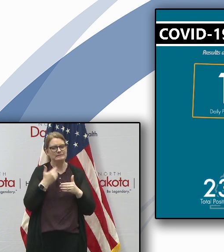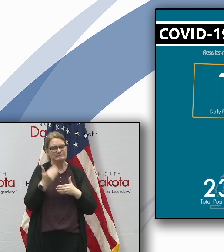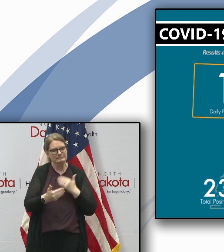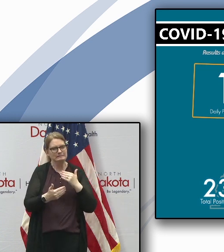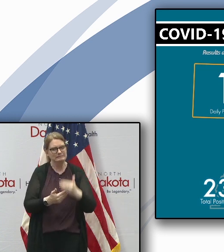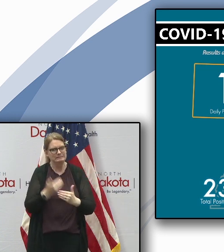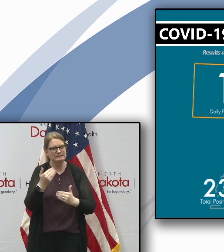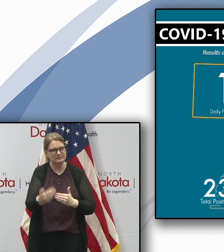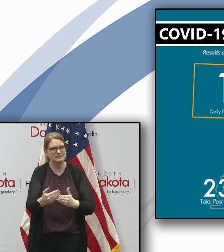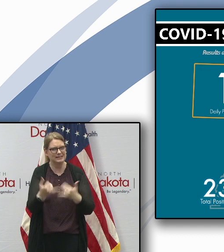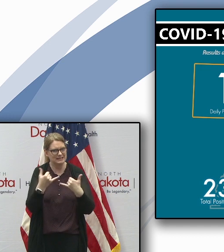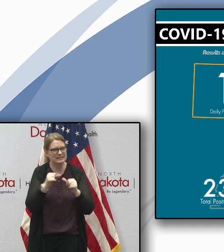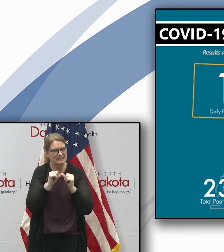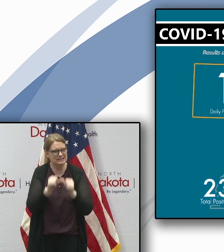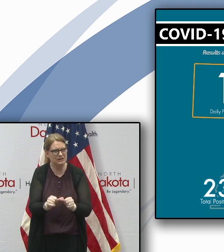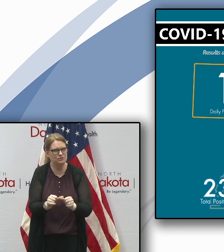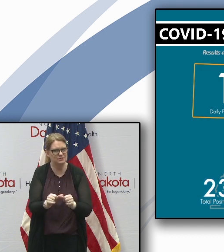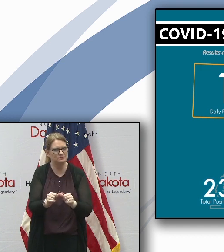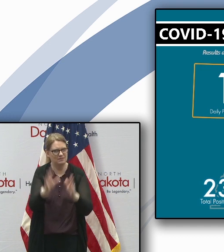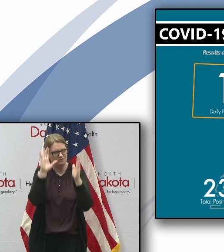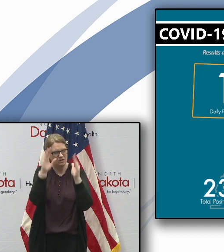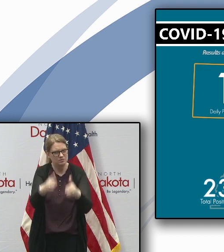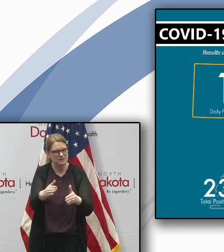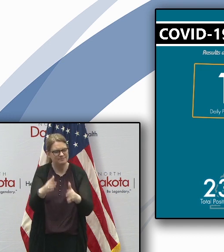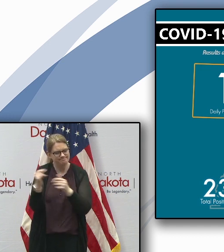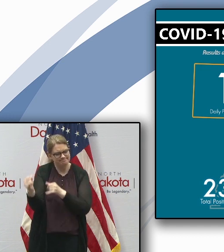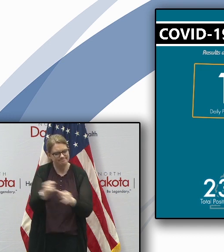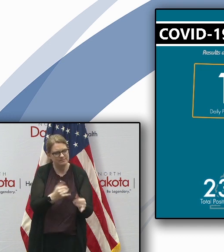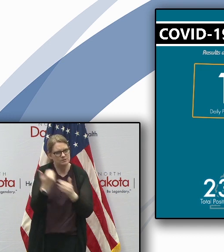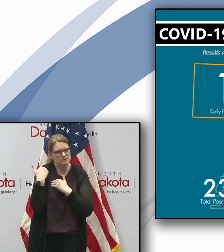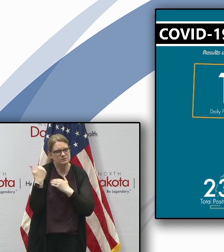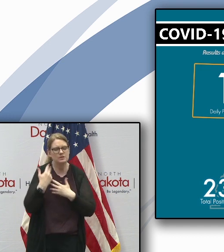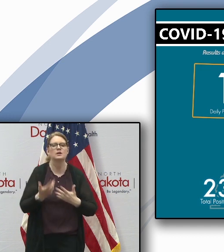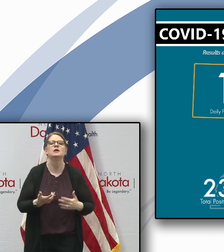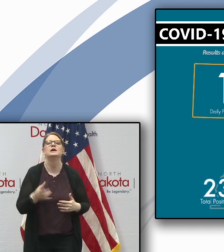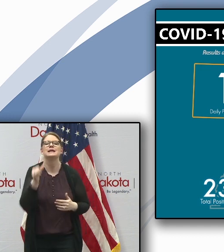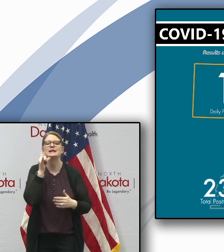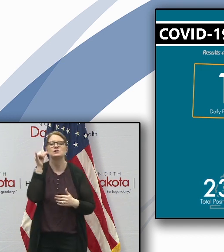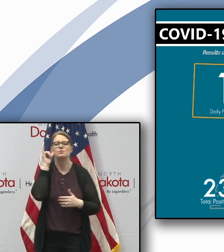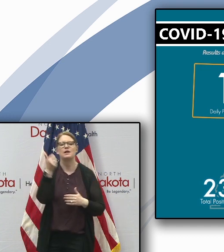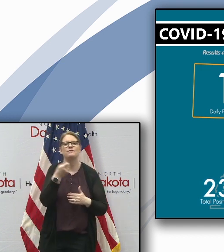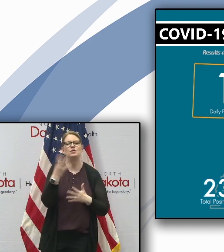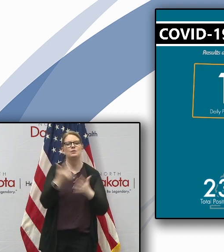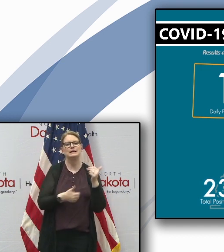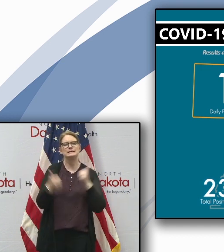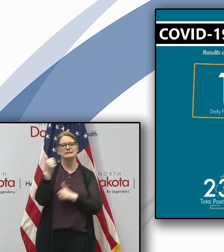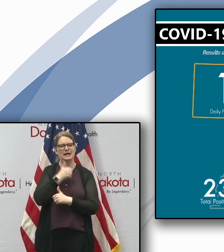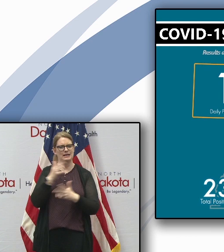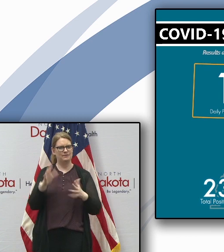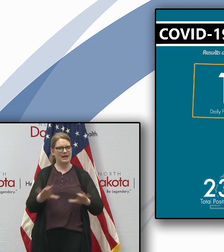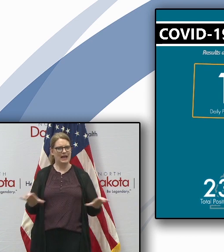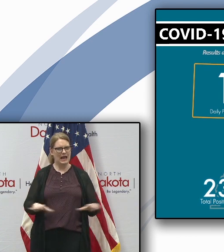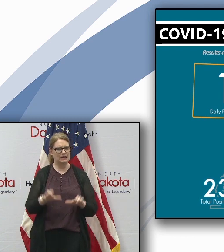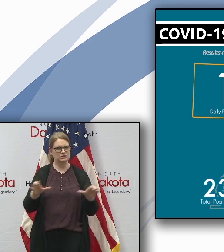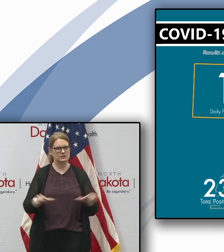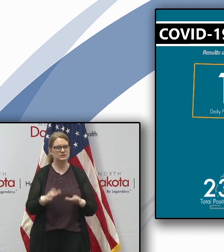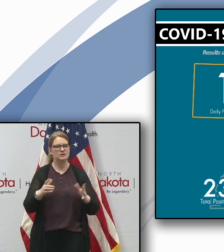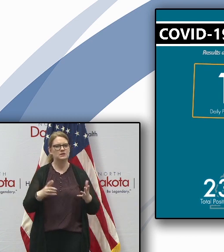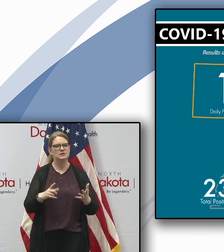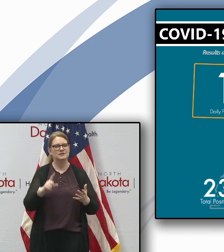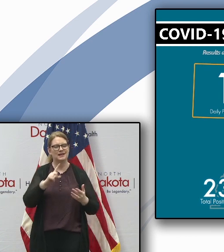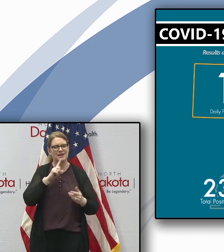did yesterday, we had a few executive actions that helped us again take smart,